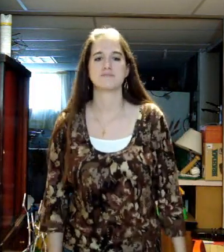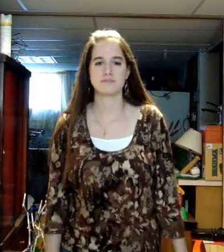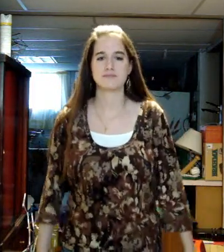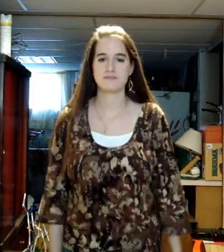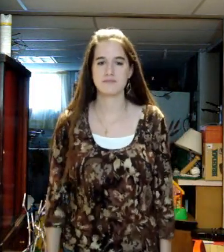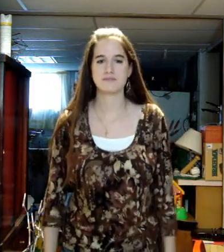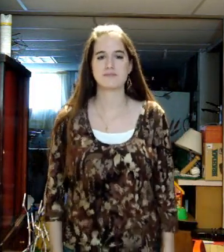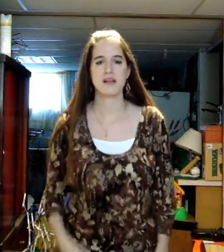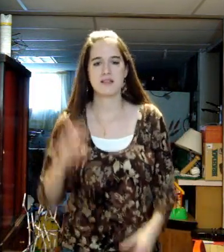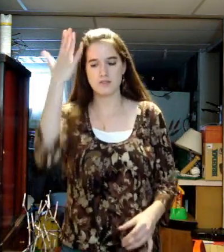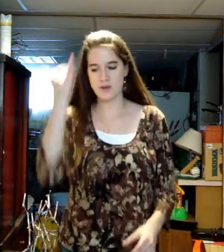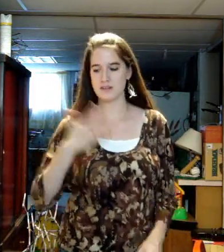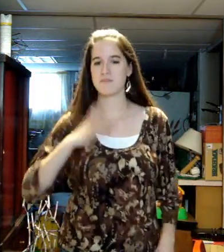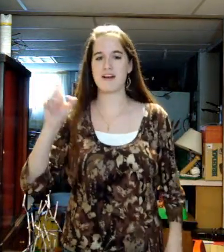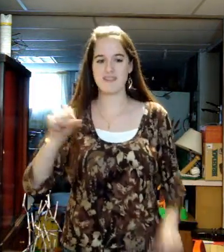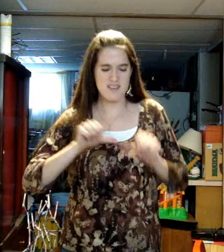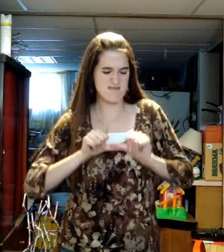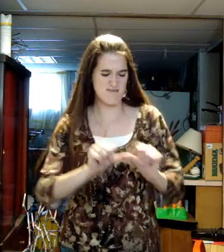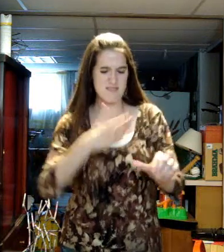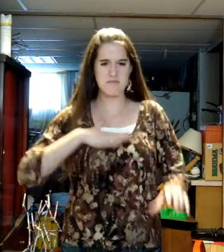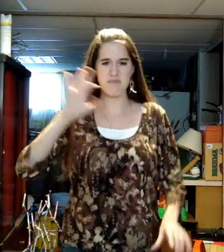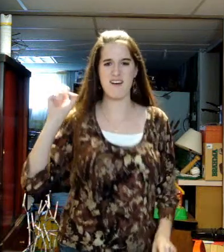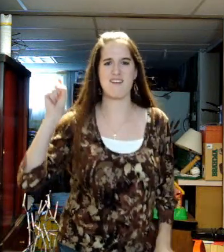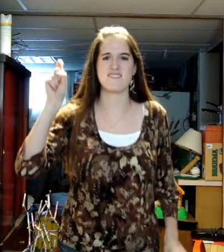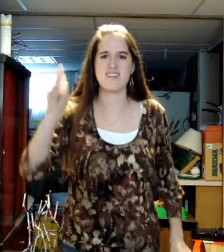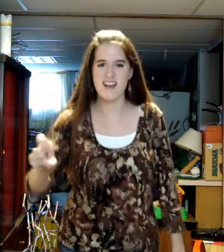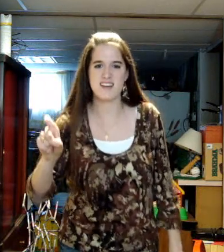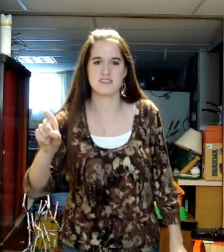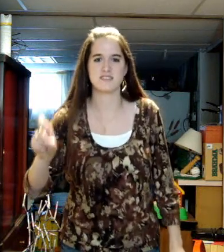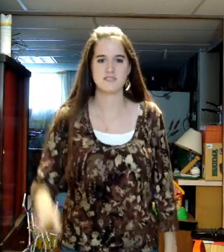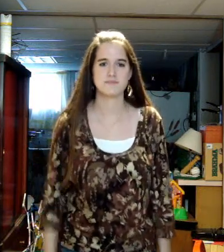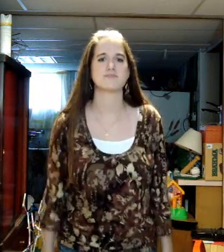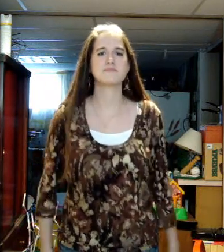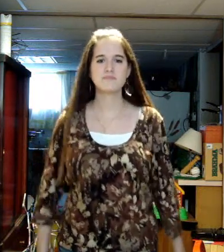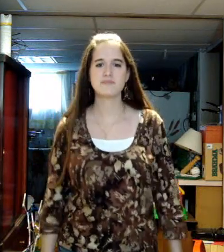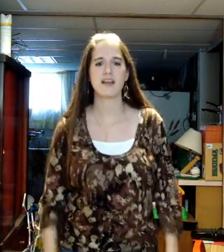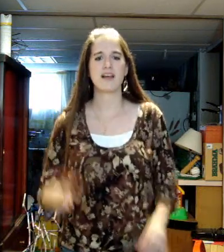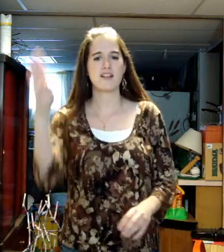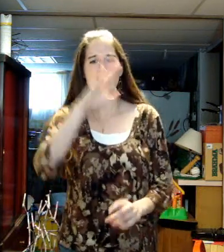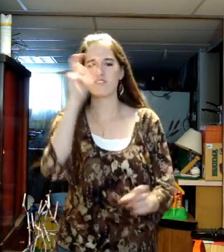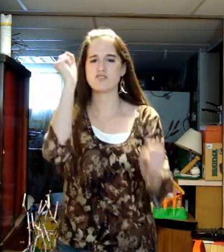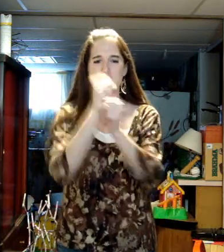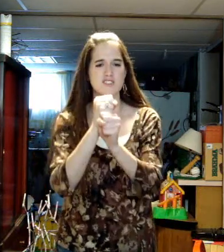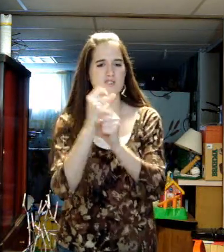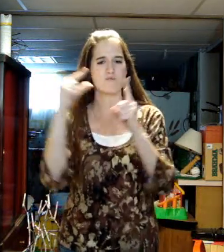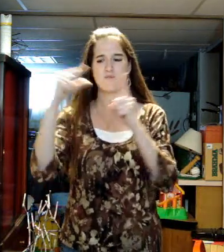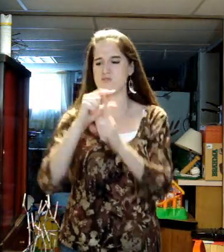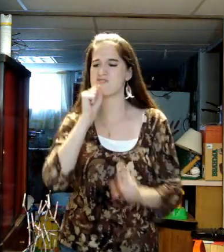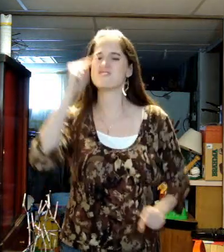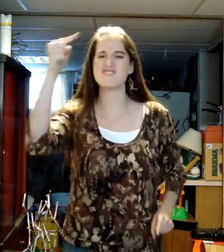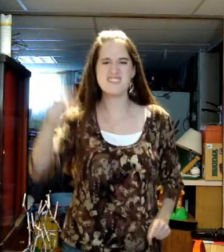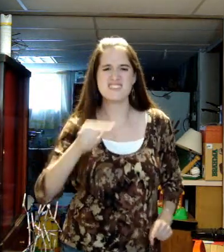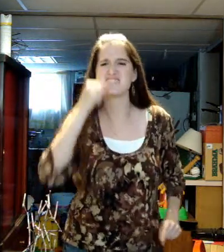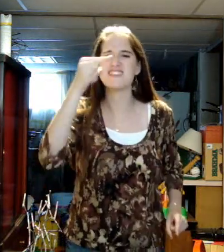That's why my ex is still my ex I never trust a word she says